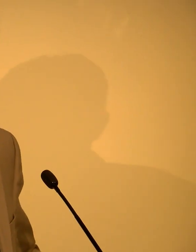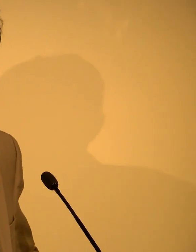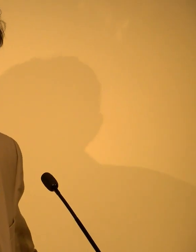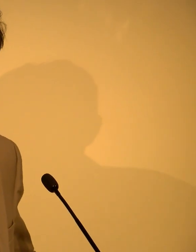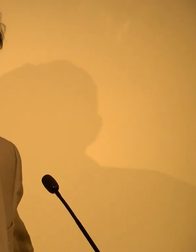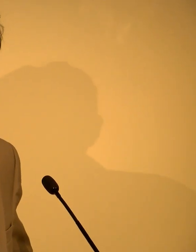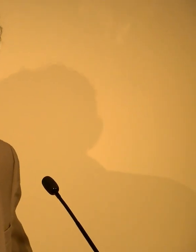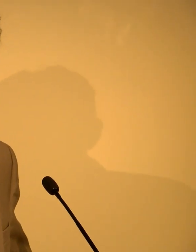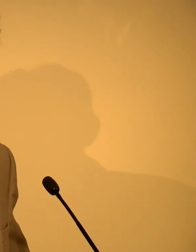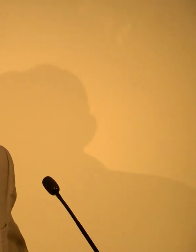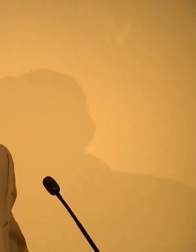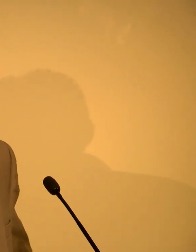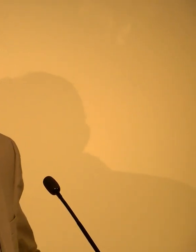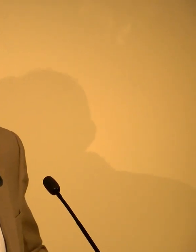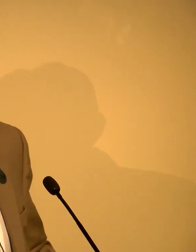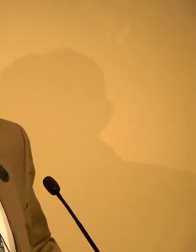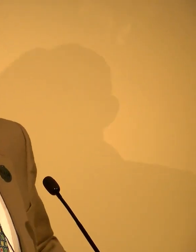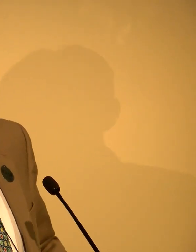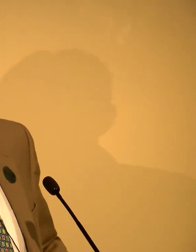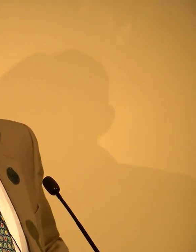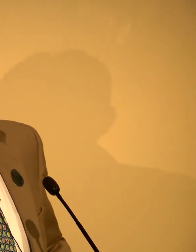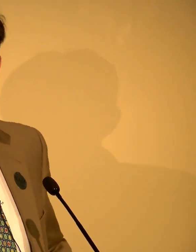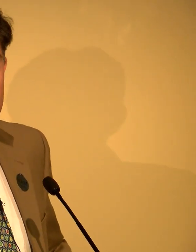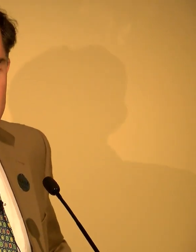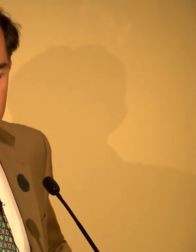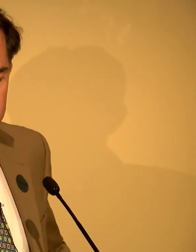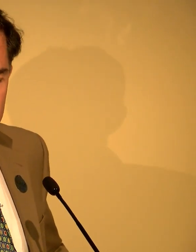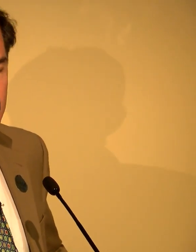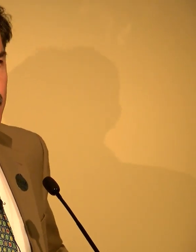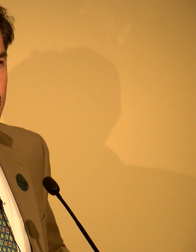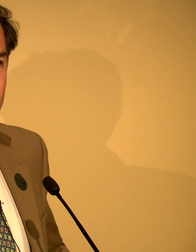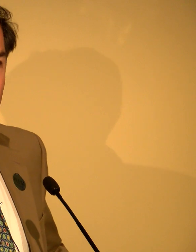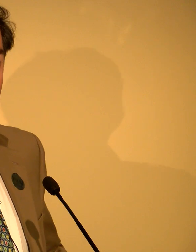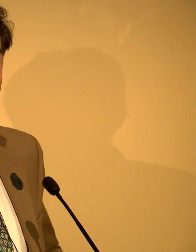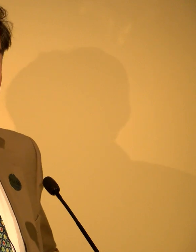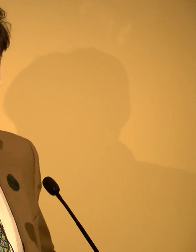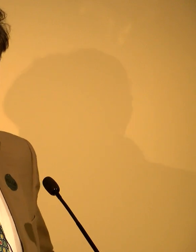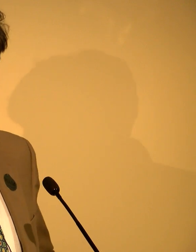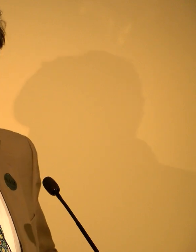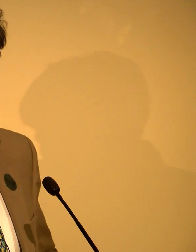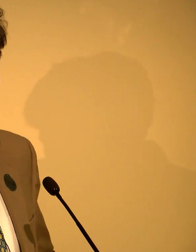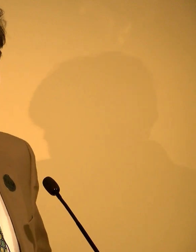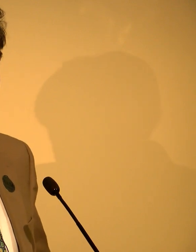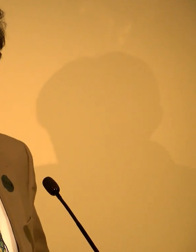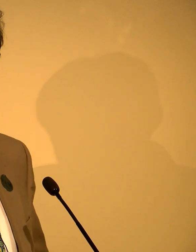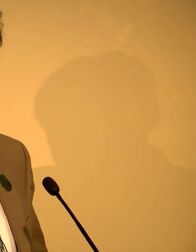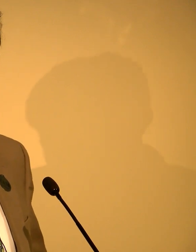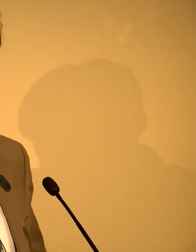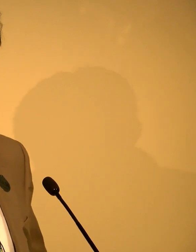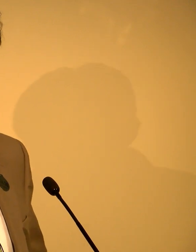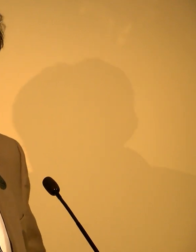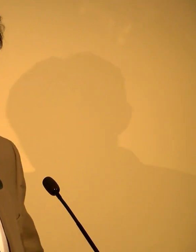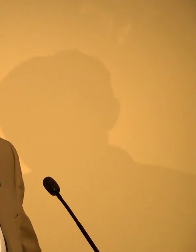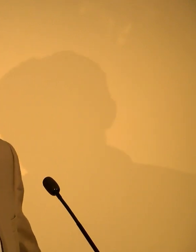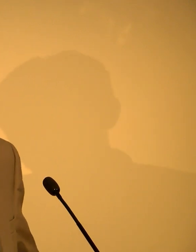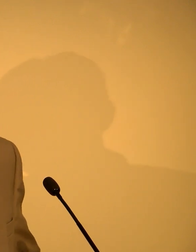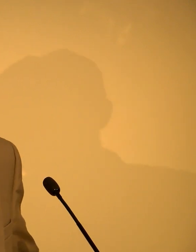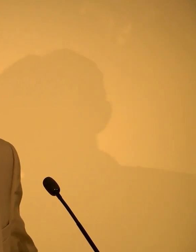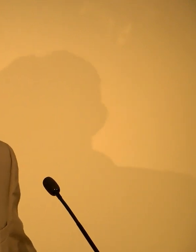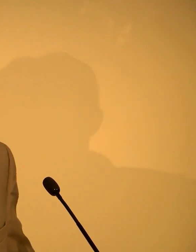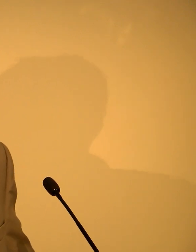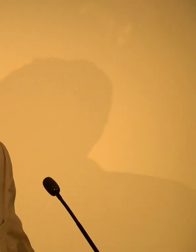to house one of the country's most important collections of Native American art. But we've had one of the great folk art collections in America since